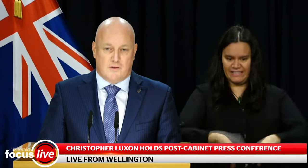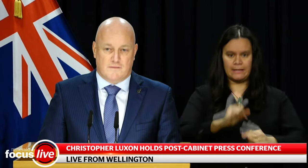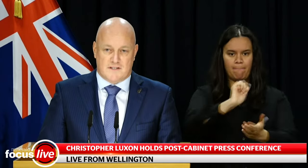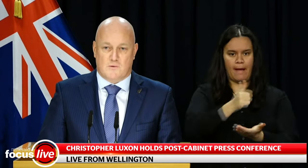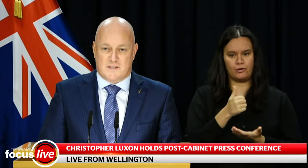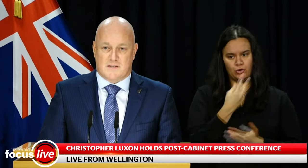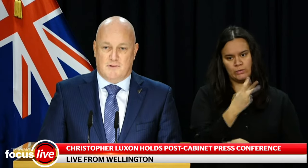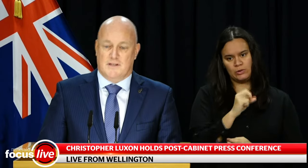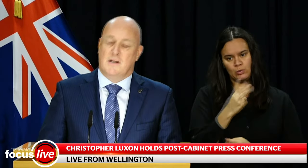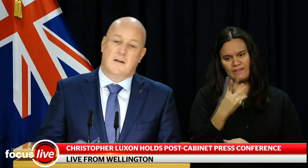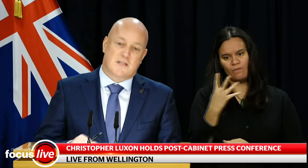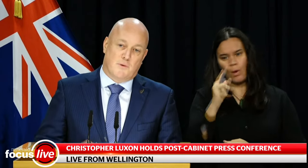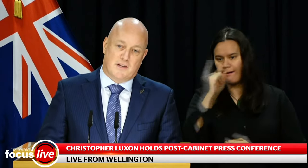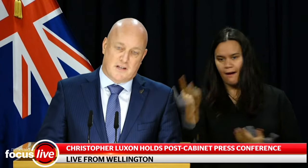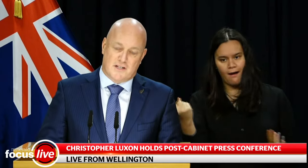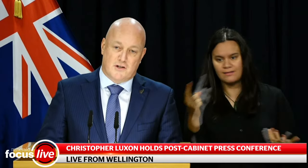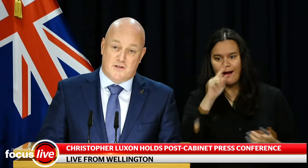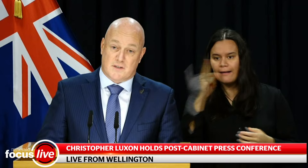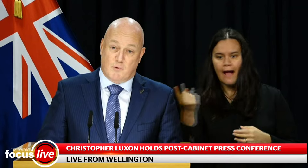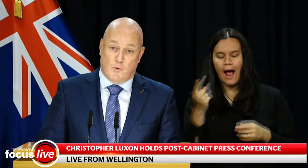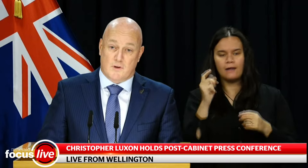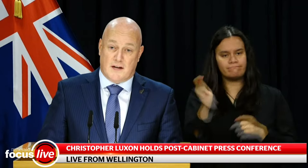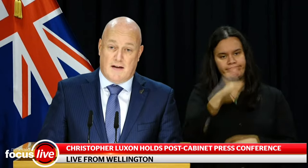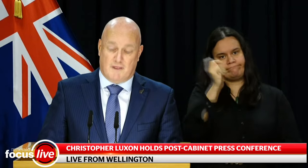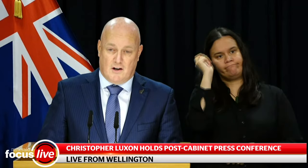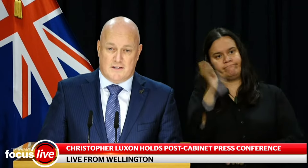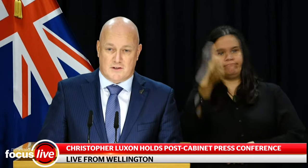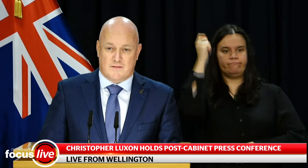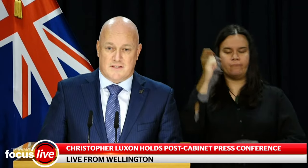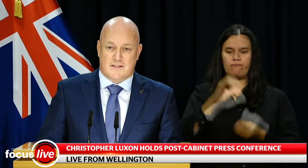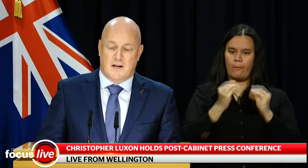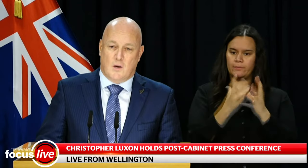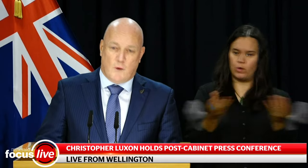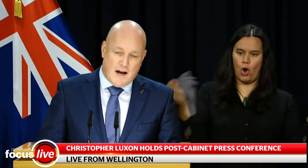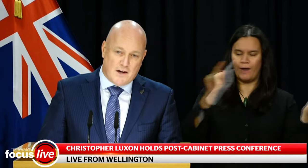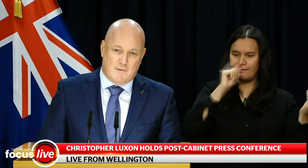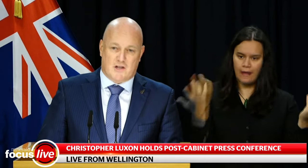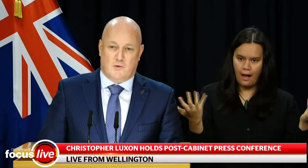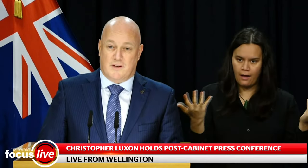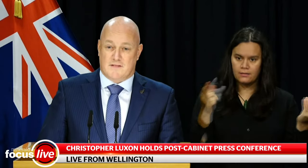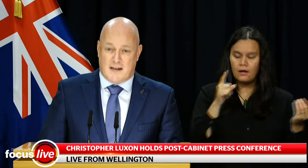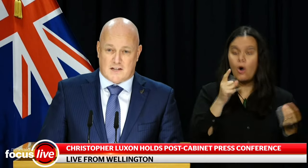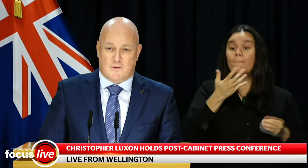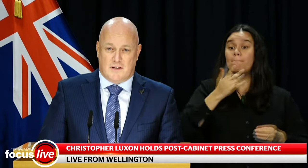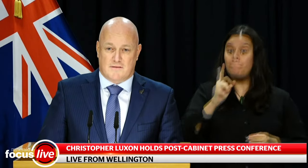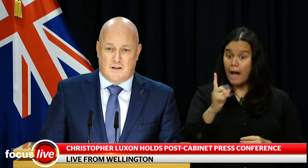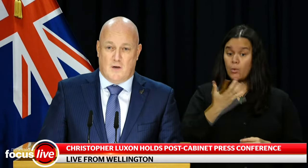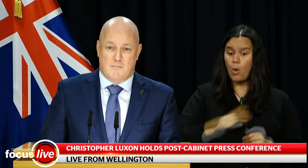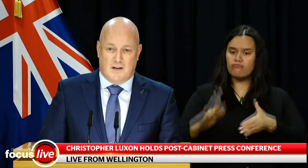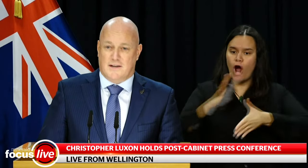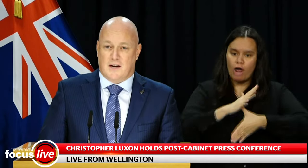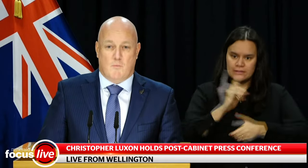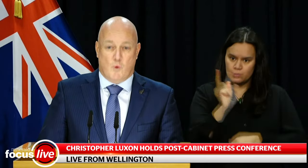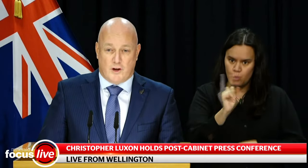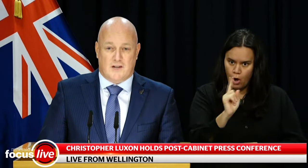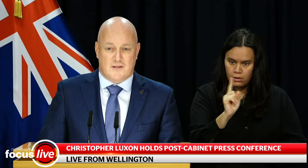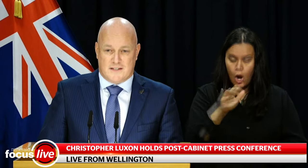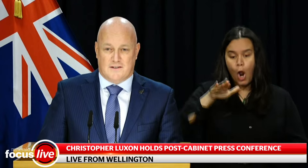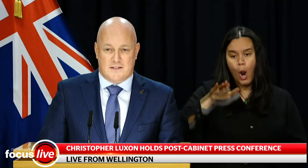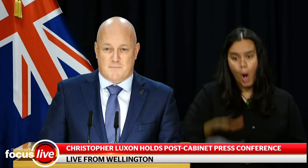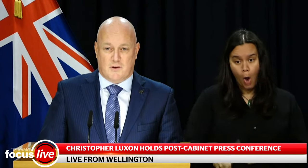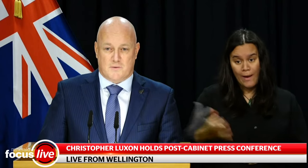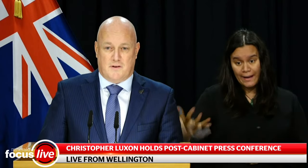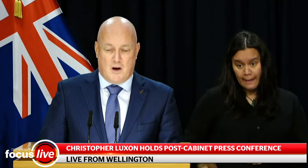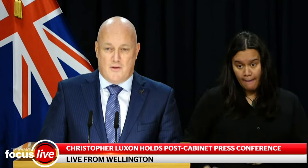a culture of fiscal discipline so we can continue to support our frontline services. We are going to make sure we give tax relief to low and middle income working